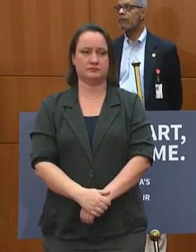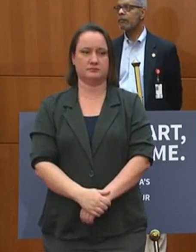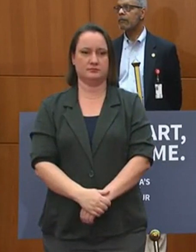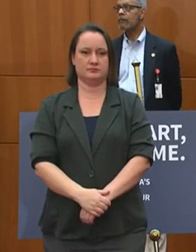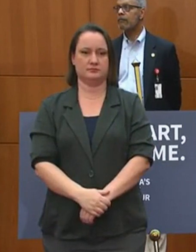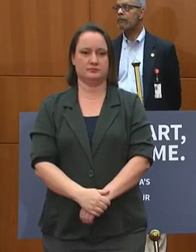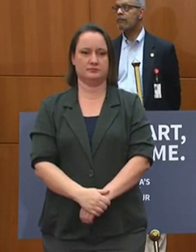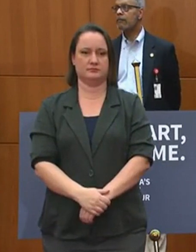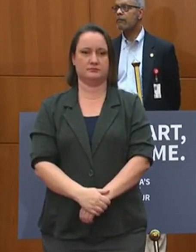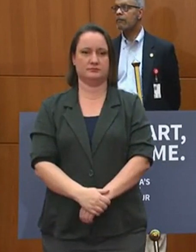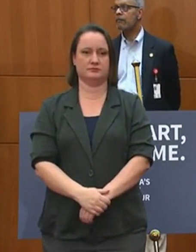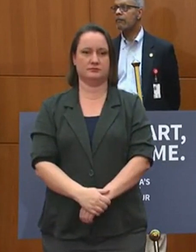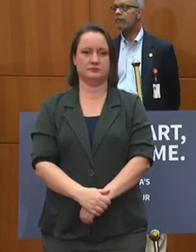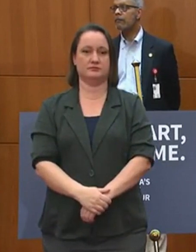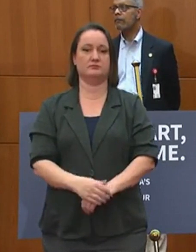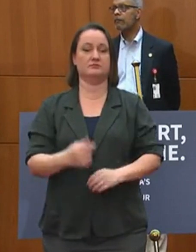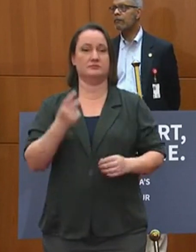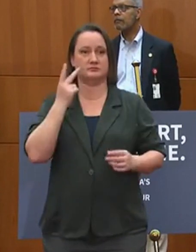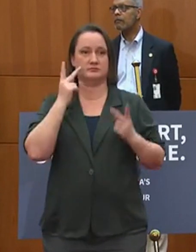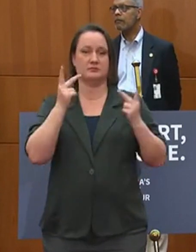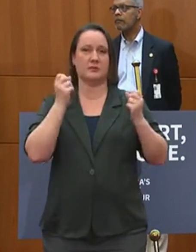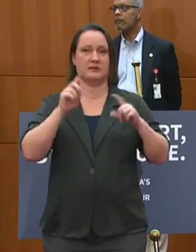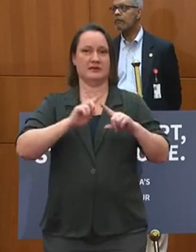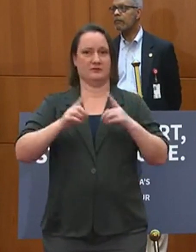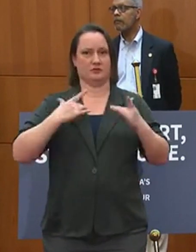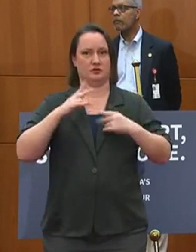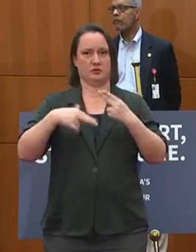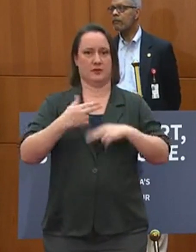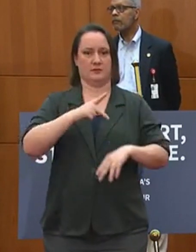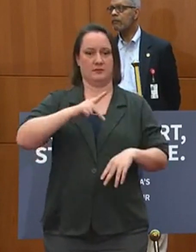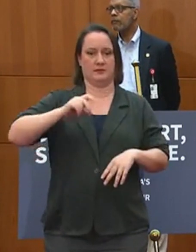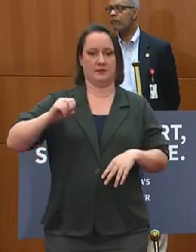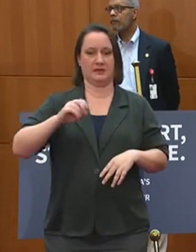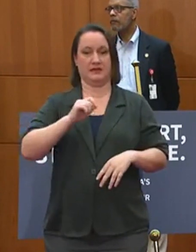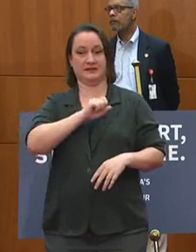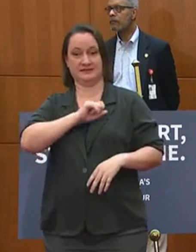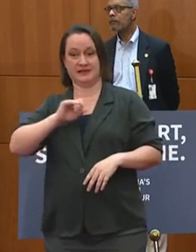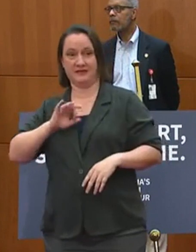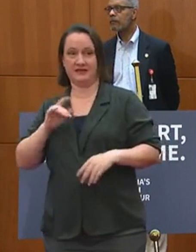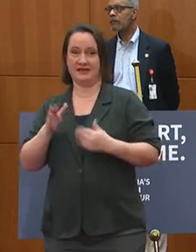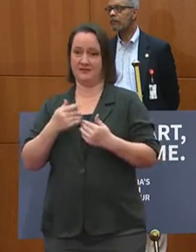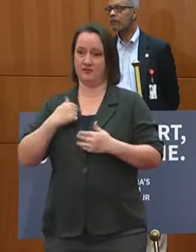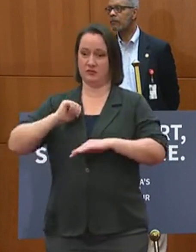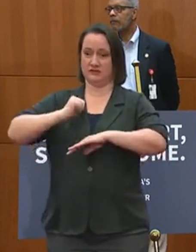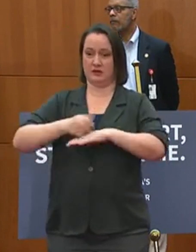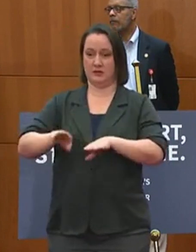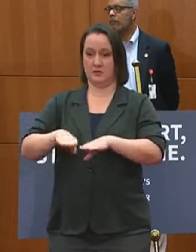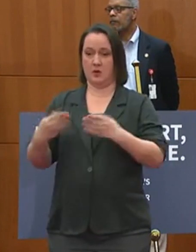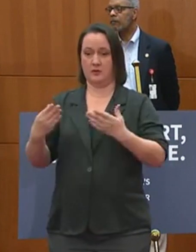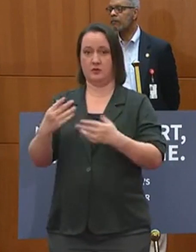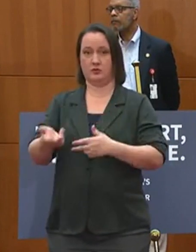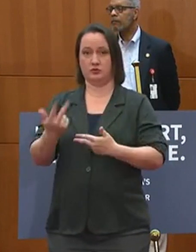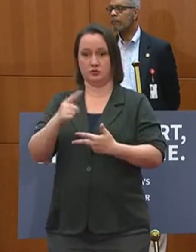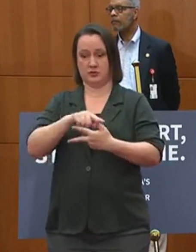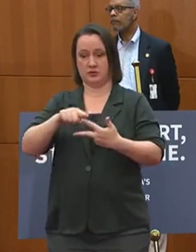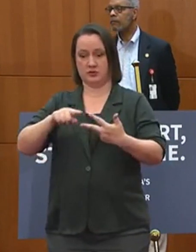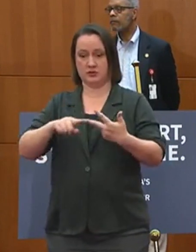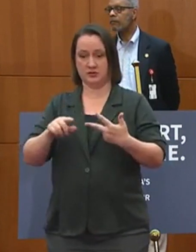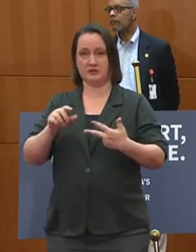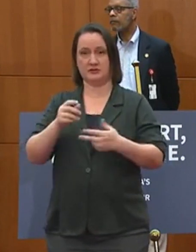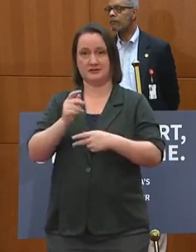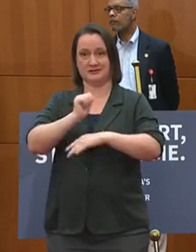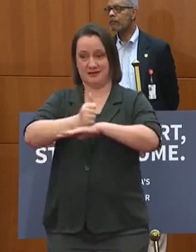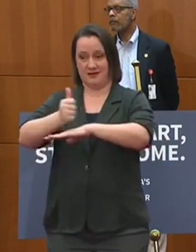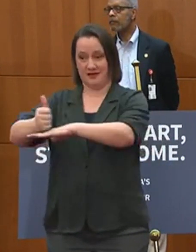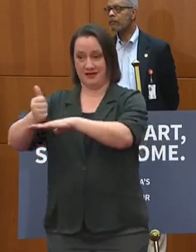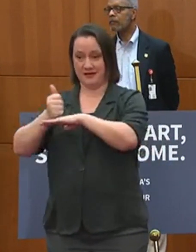about protective equipment and staffing, even if you can set up the site, are the protective equipment and